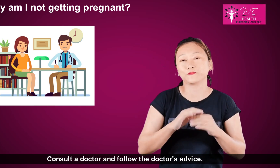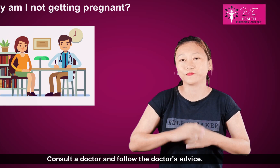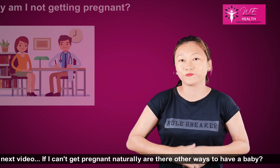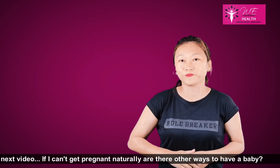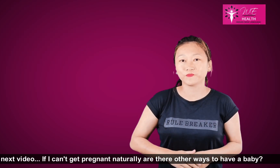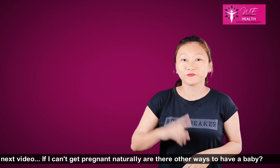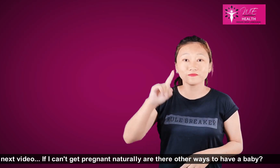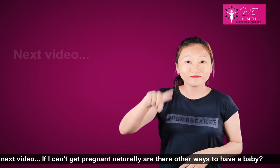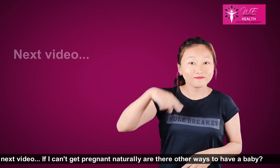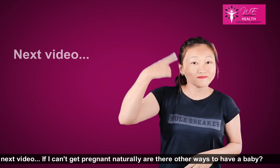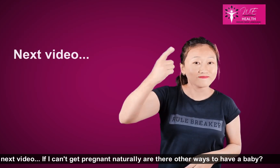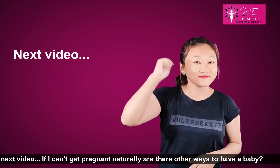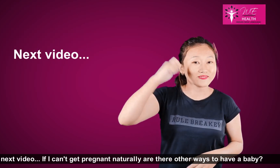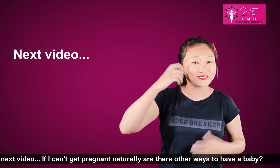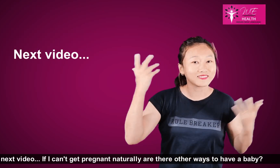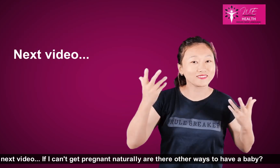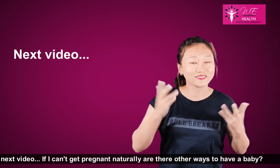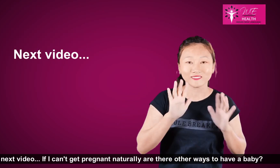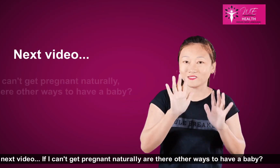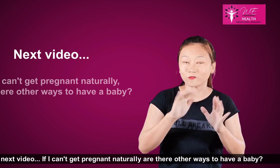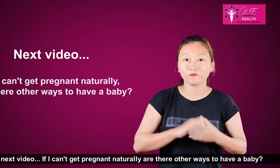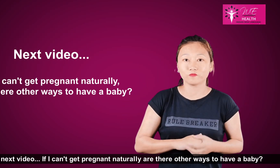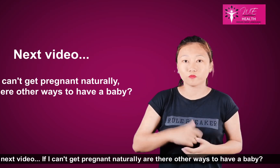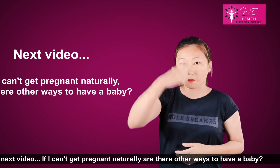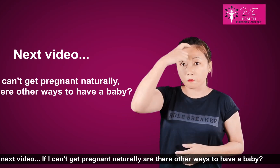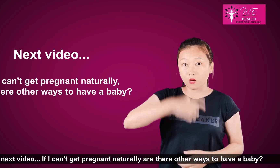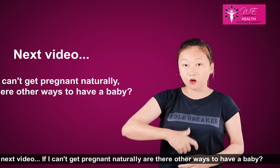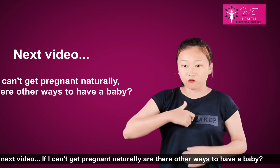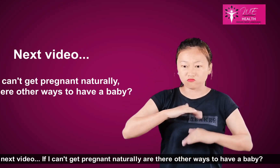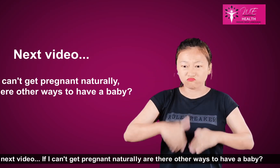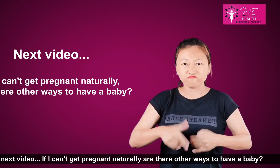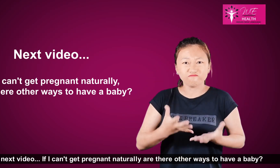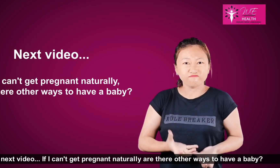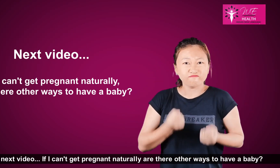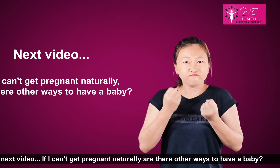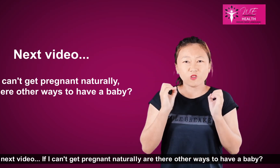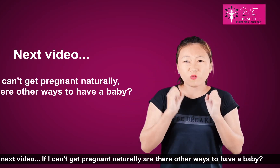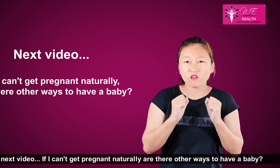Our next video. If I can't get pregnant naturally are there other ways to have a baby?